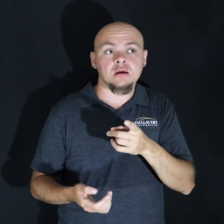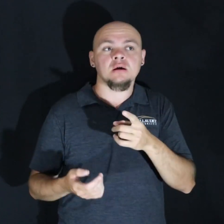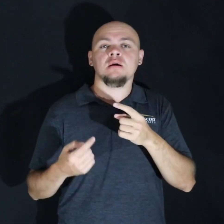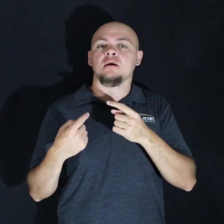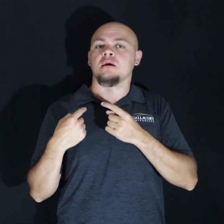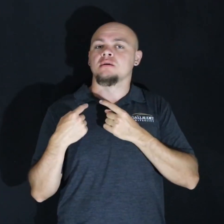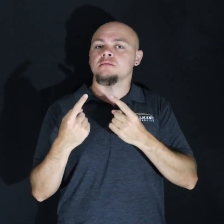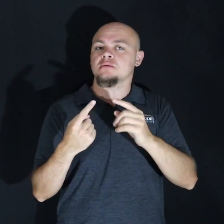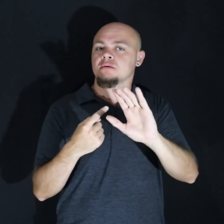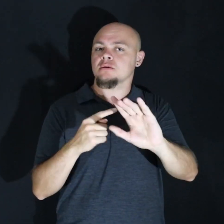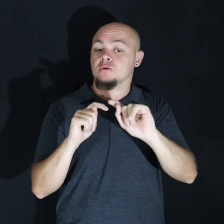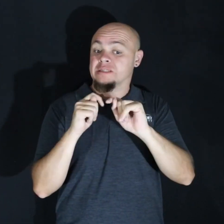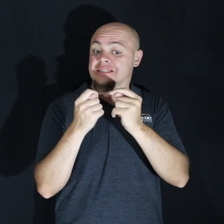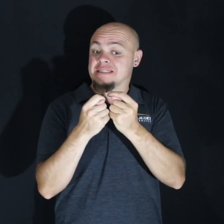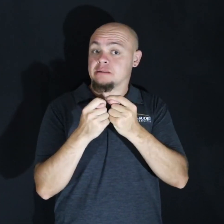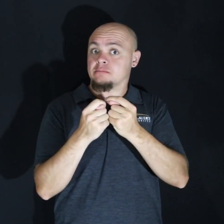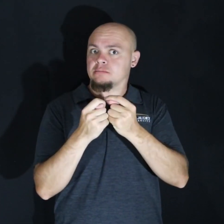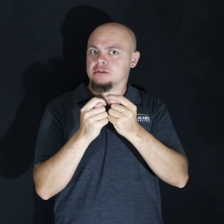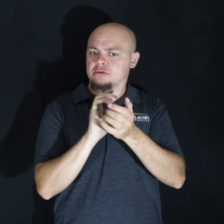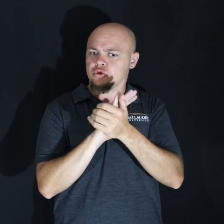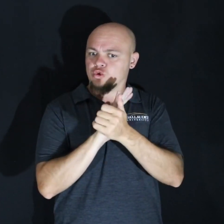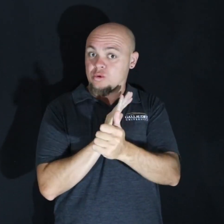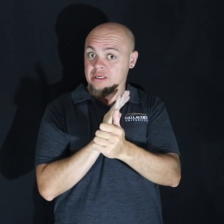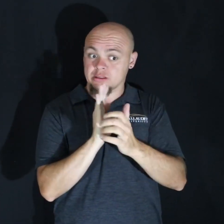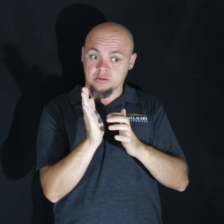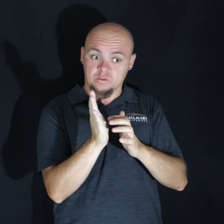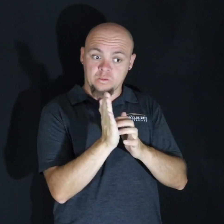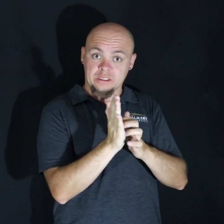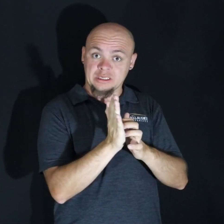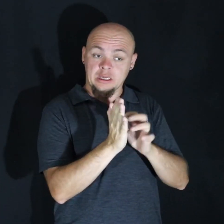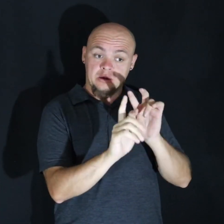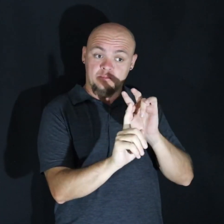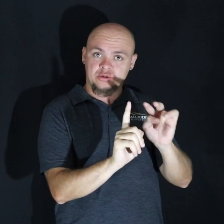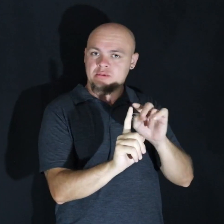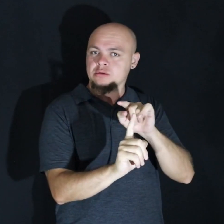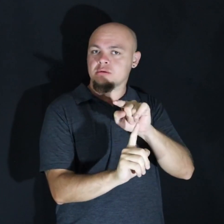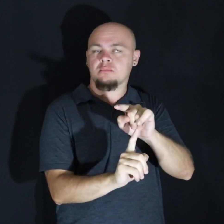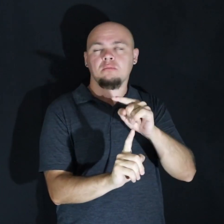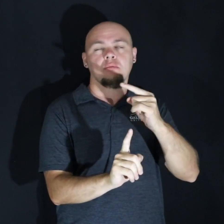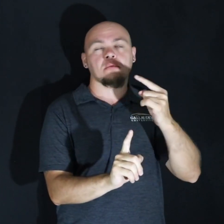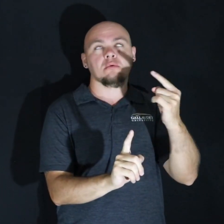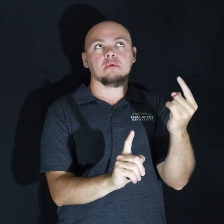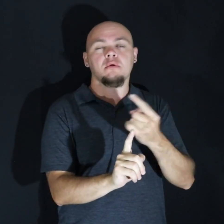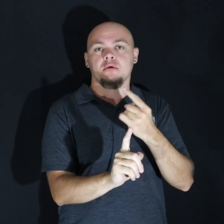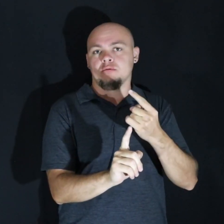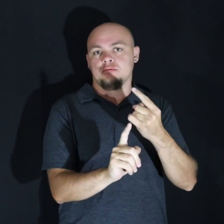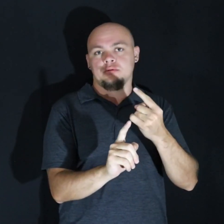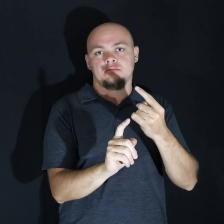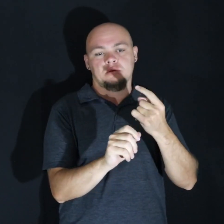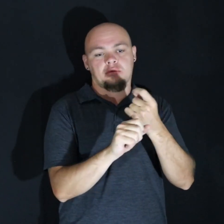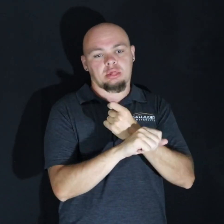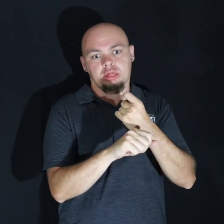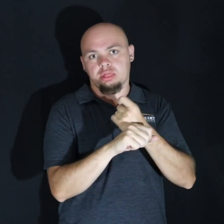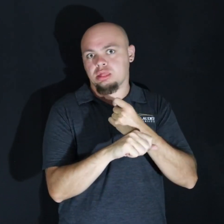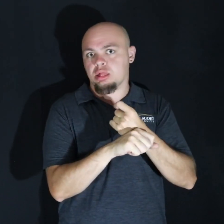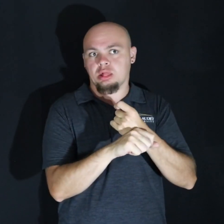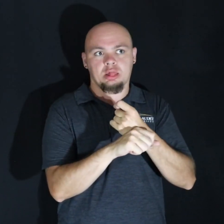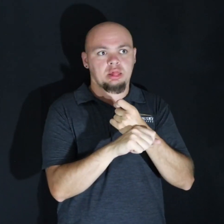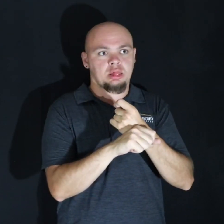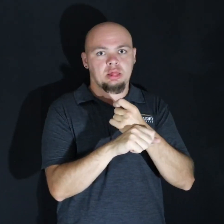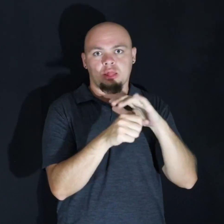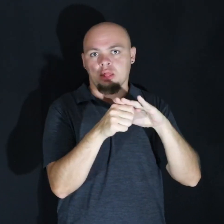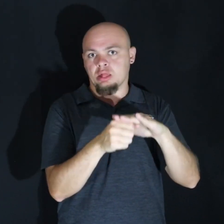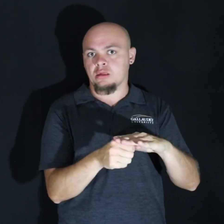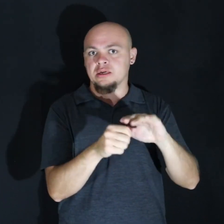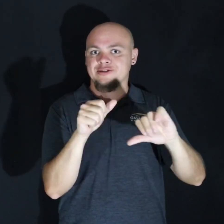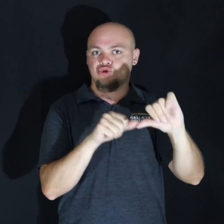understand your team's strengths, weaknesses, and perspectives, you will always be working against one another instead of